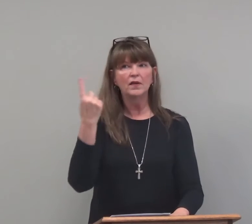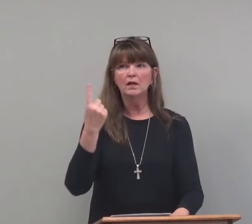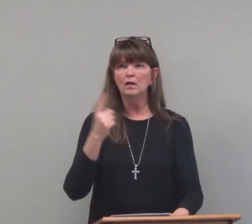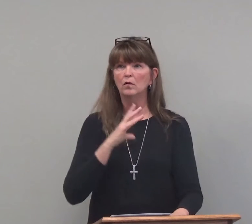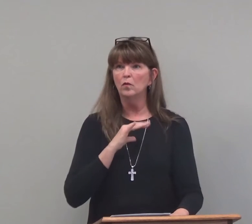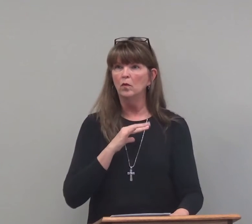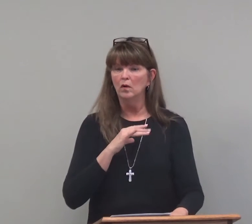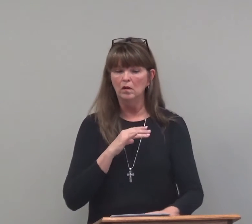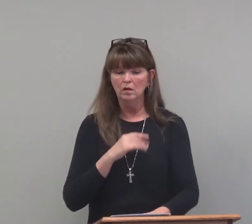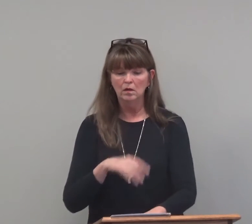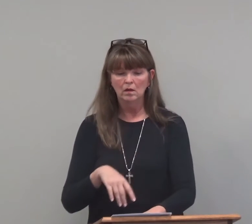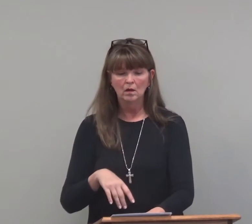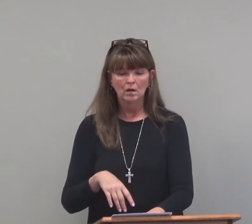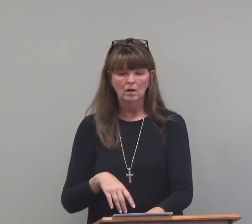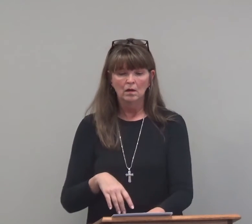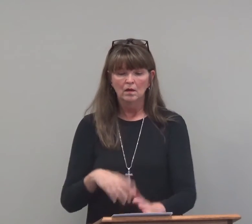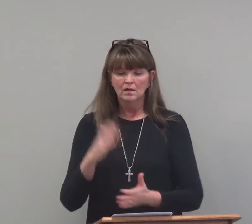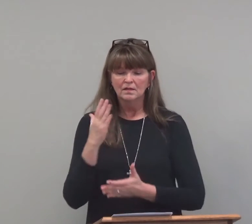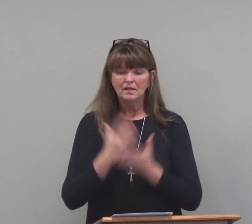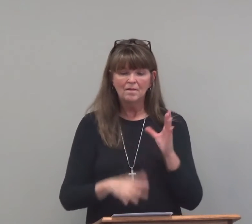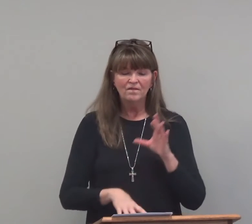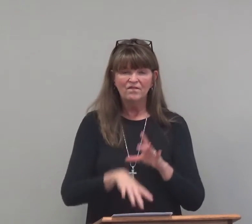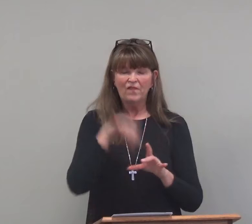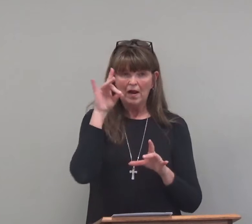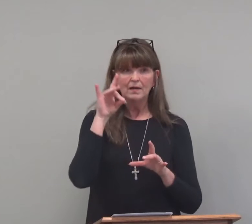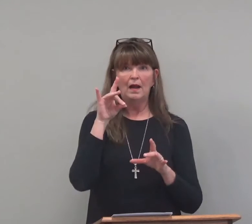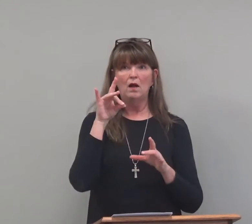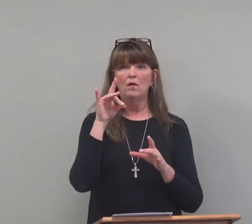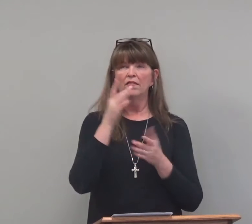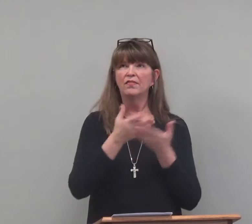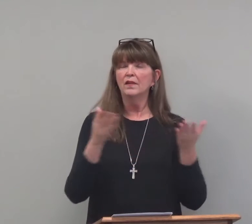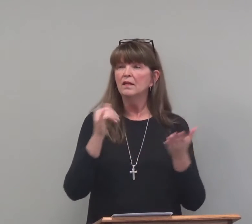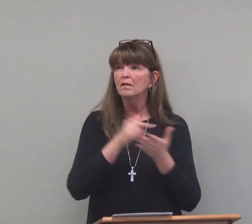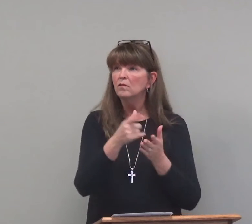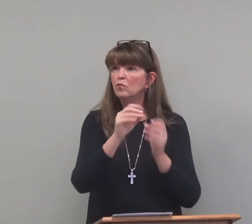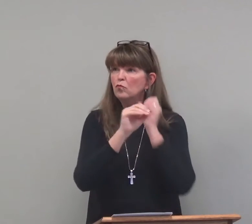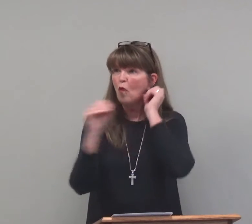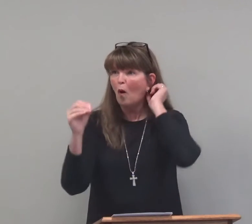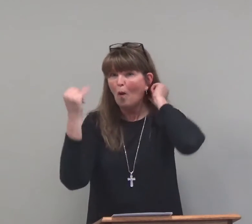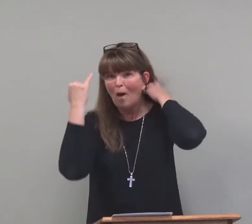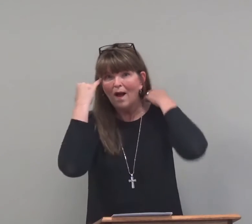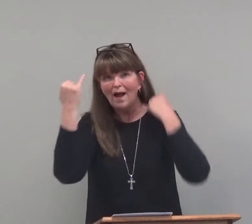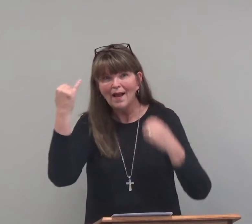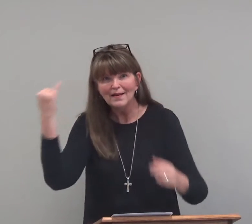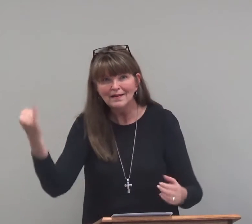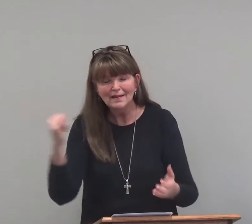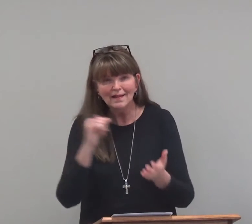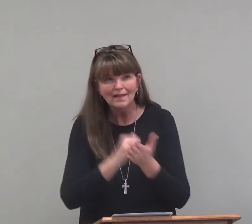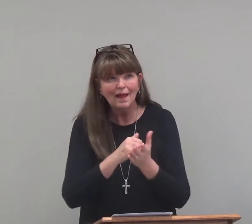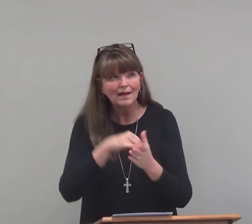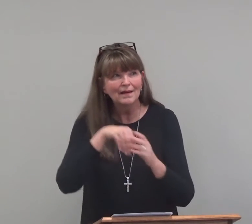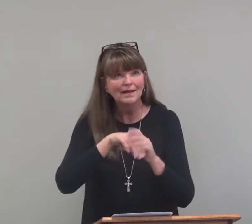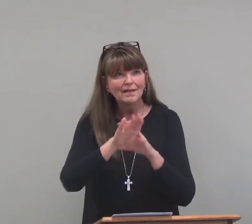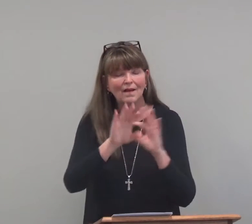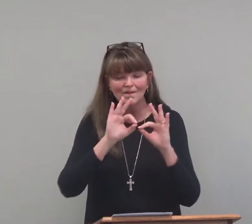Sometimes we have famous inventors in our lineage that we don't know about. You can discover things you